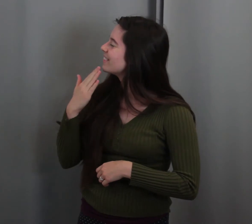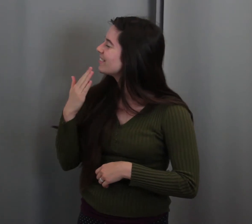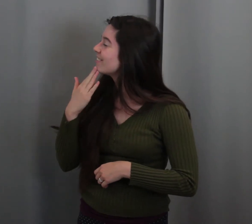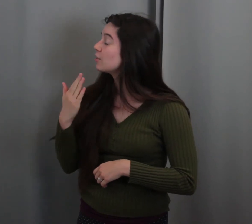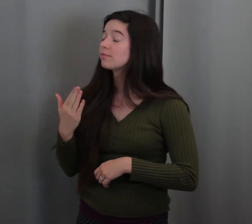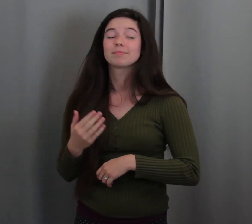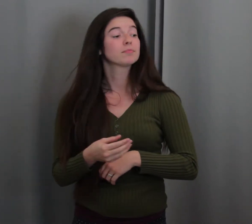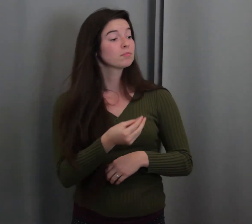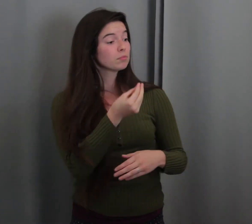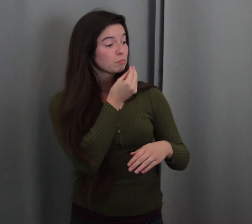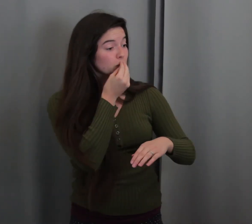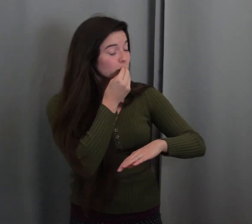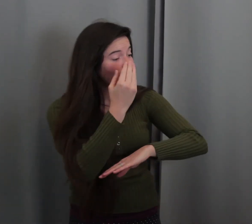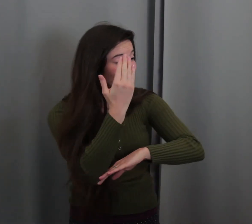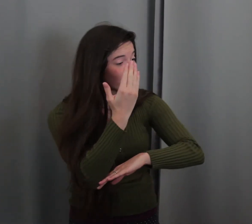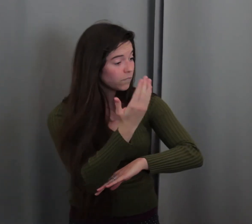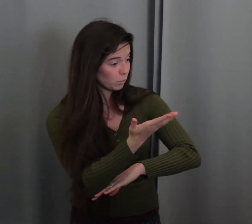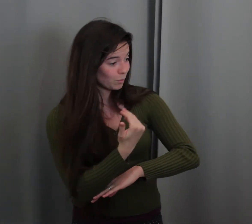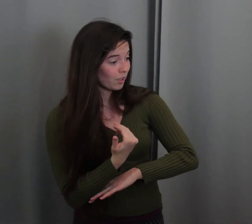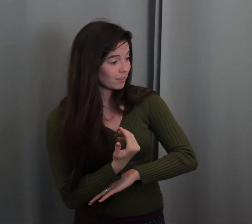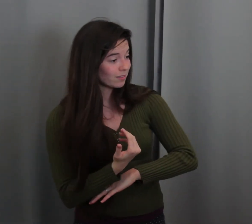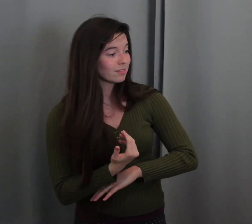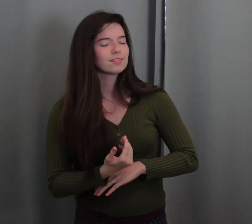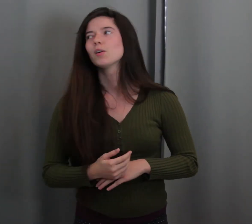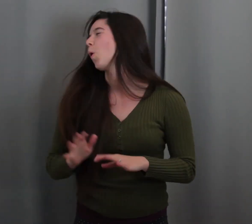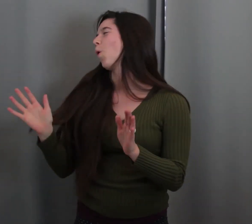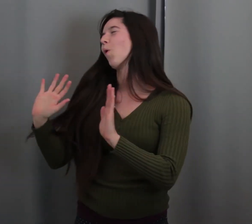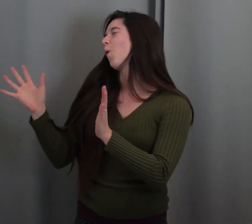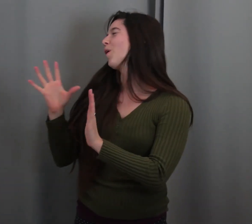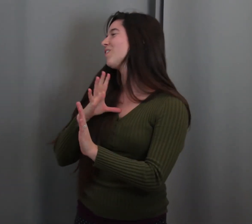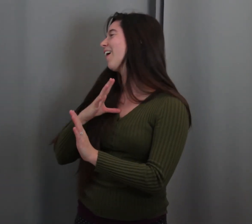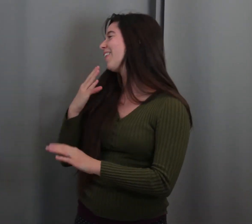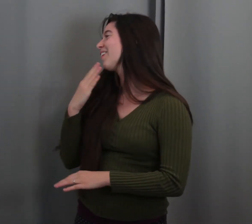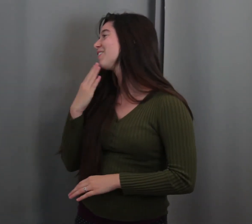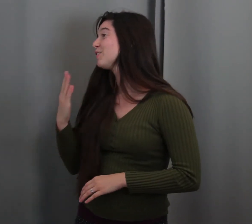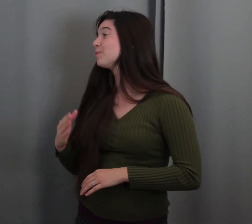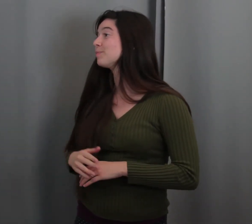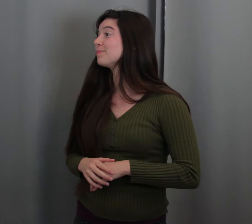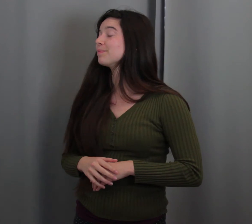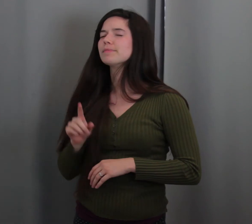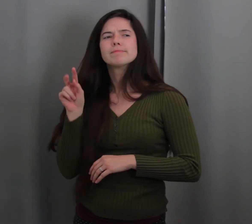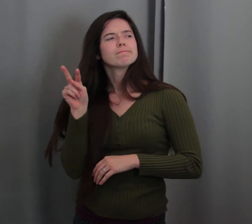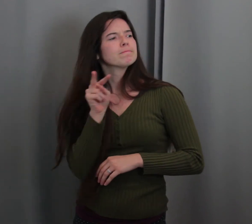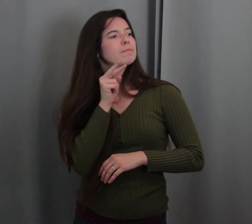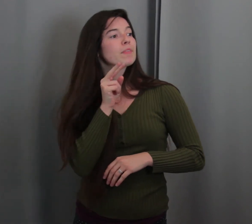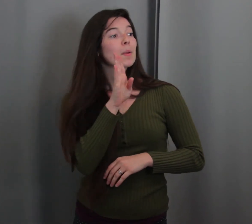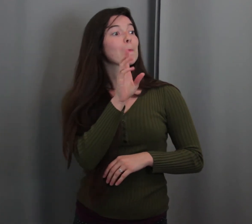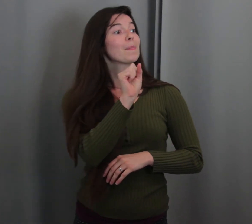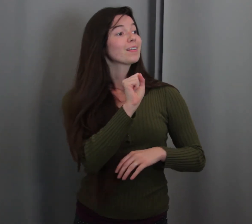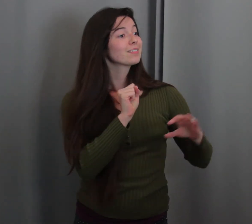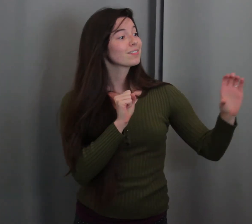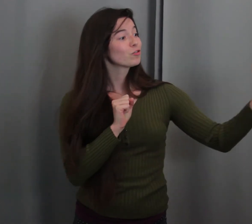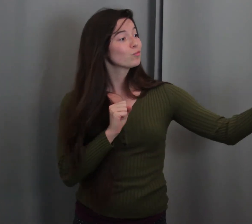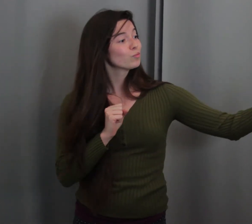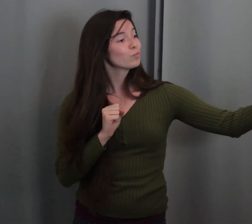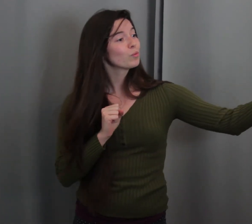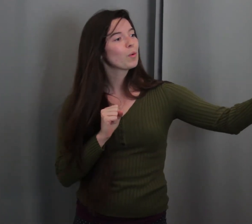Grown-ups are bothered by my face, but children don't seem to mind.